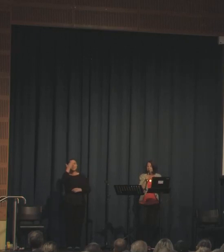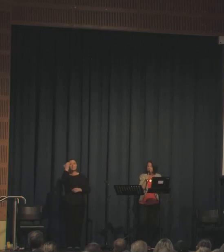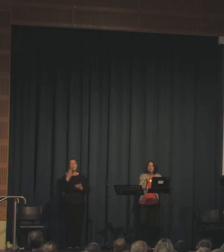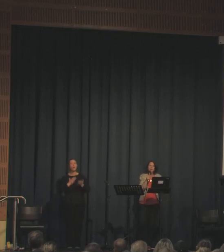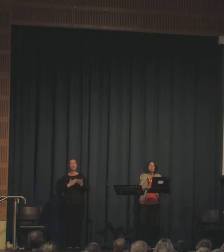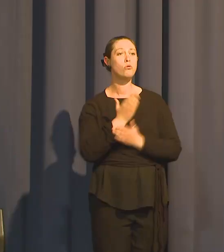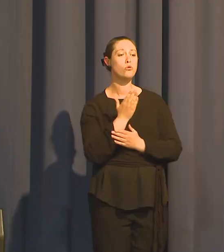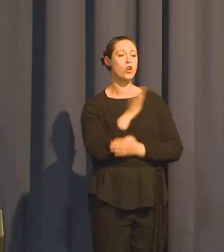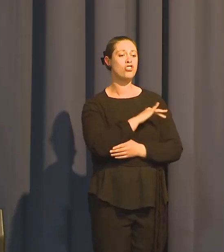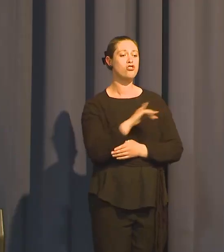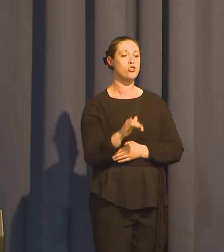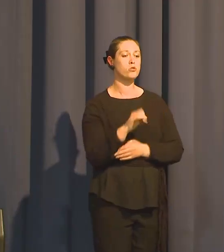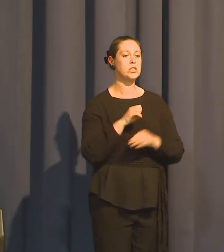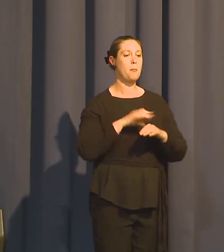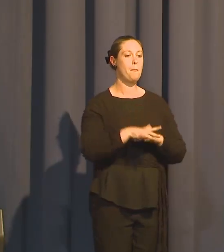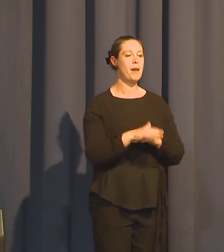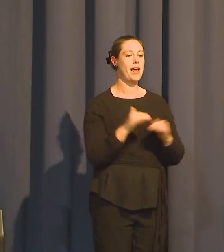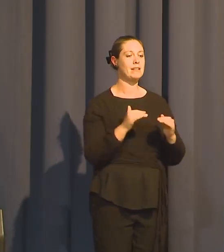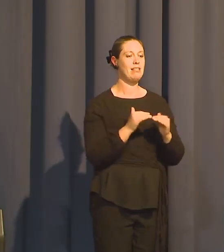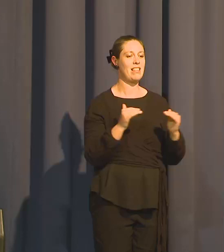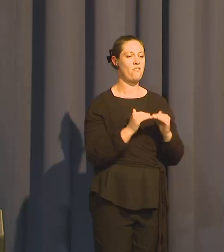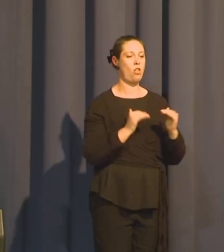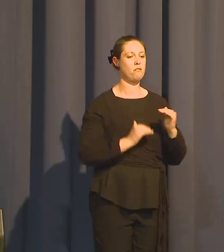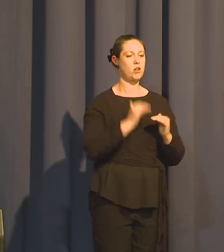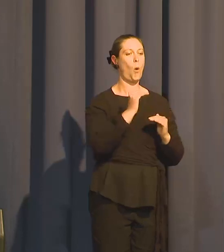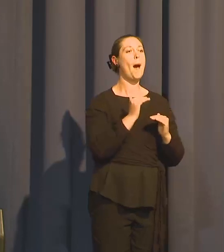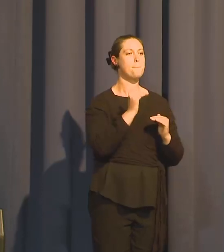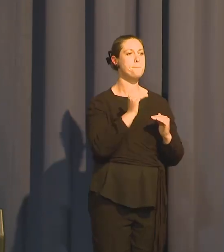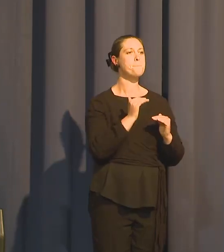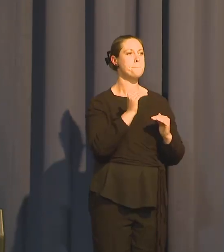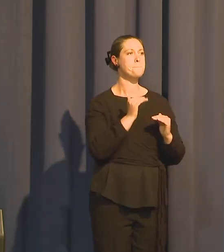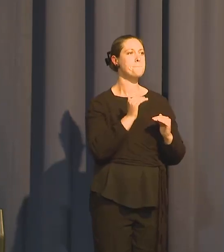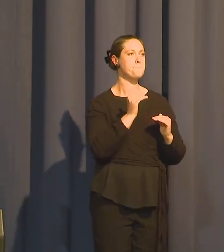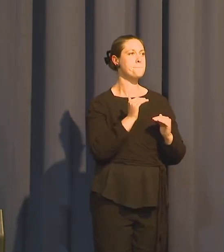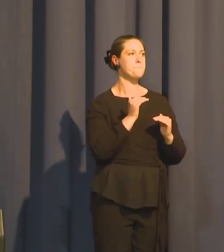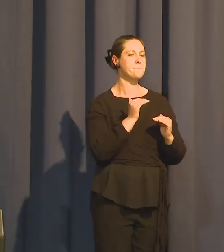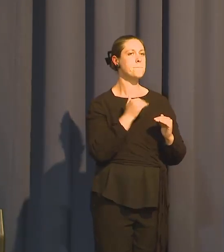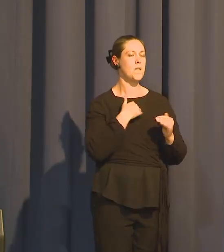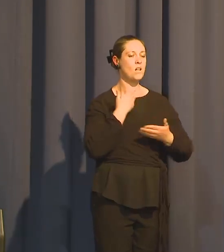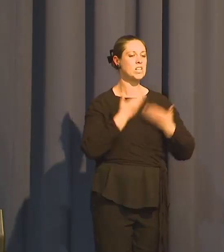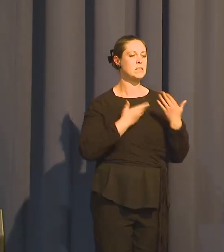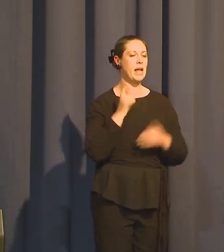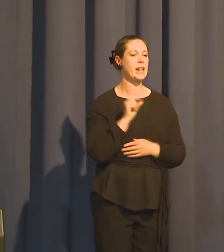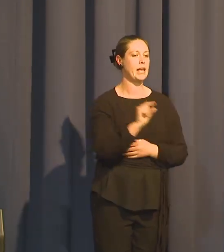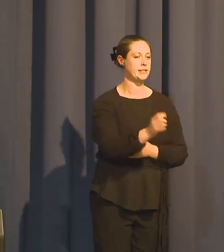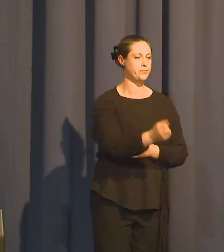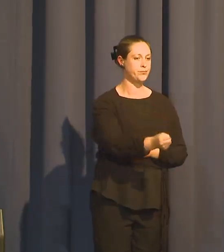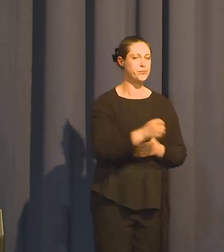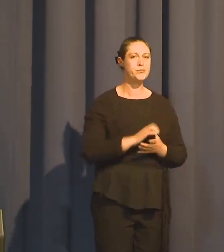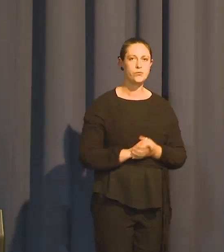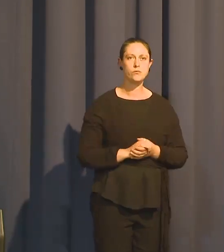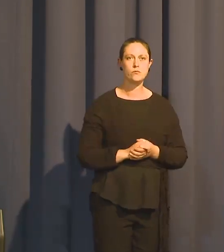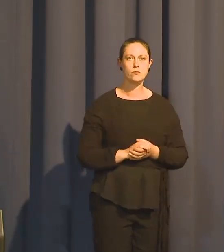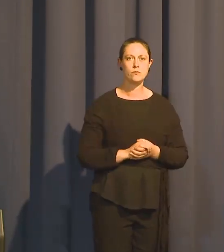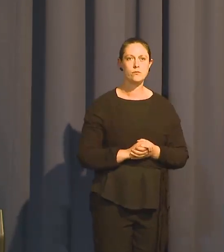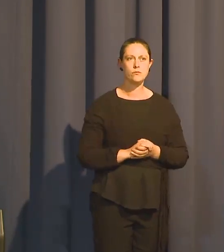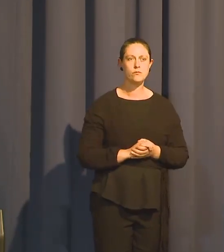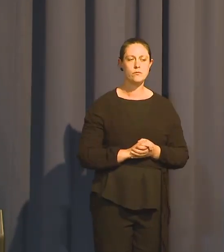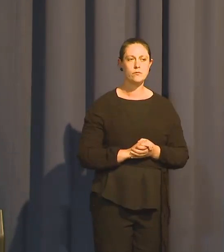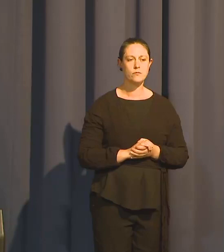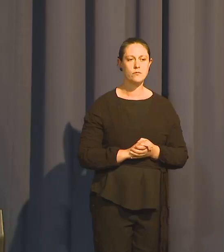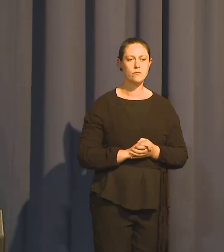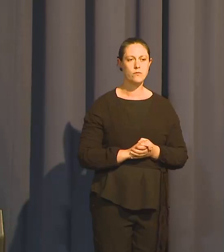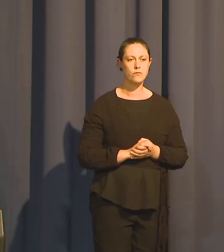go up, and I'll talk about this a little bit later on. There was no evidence of a